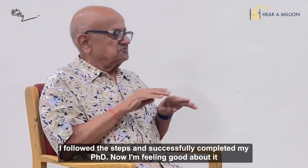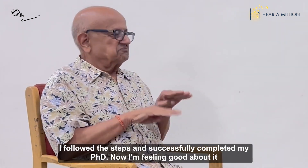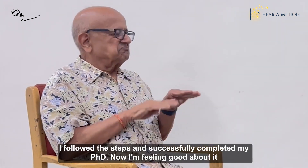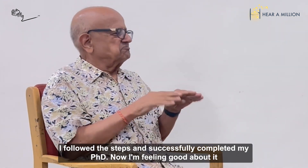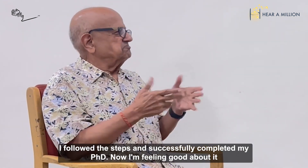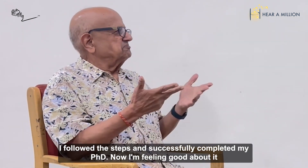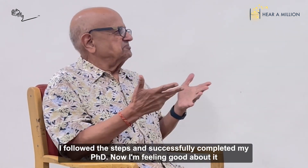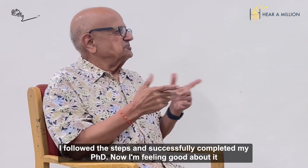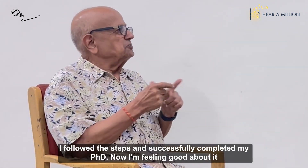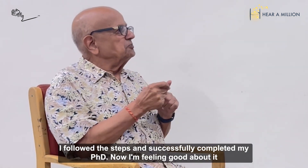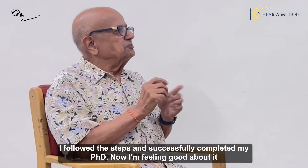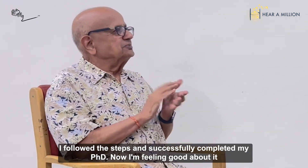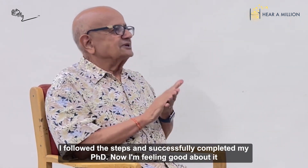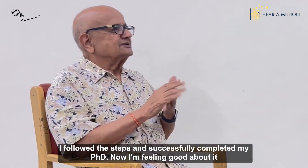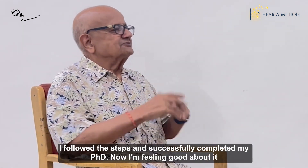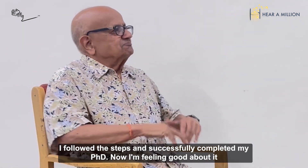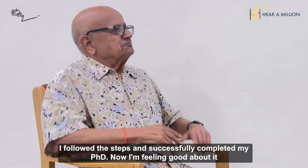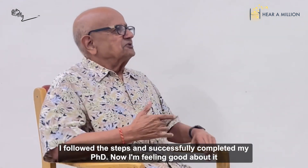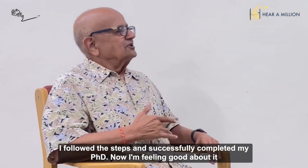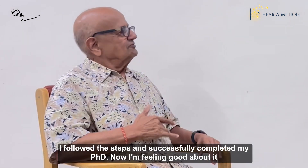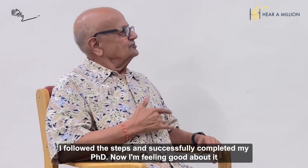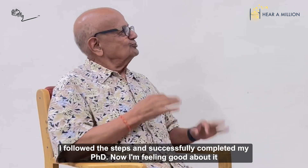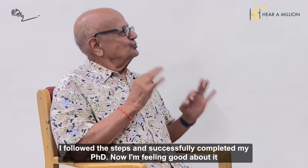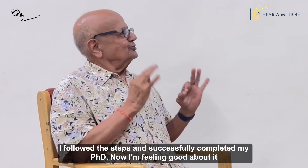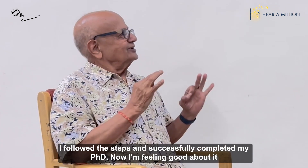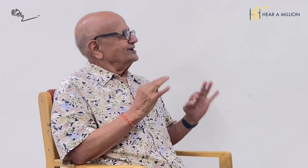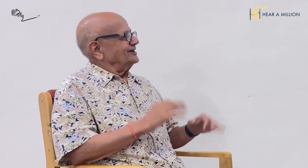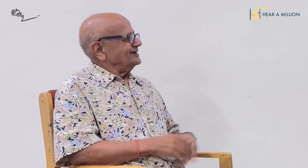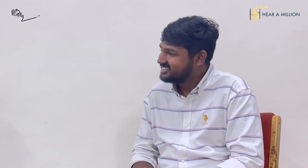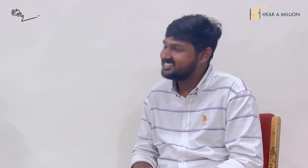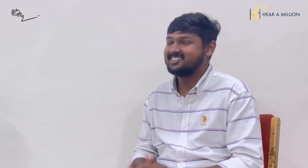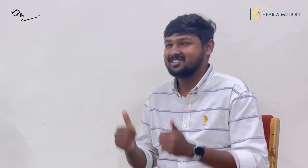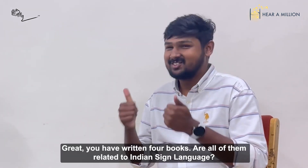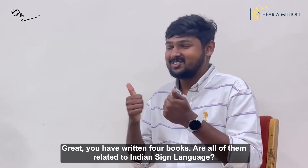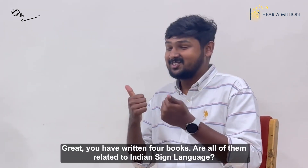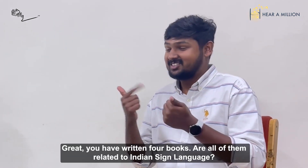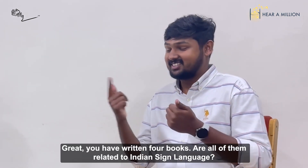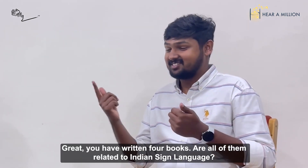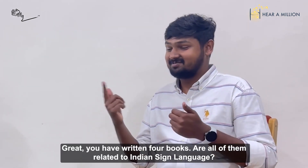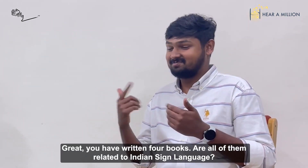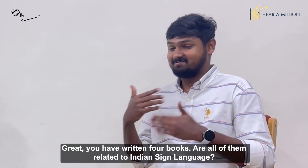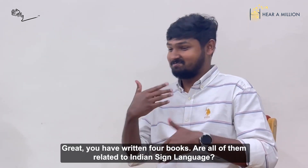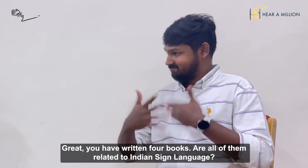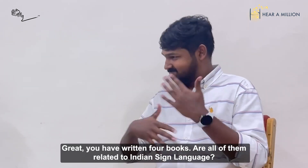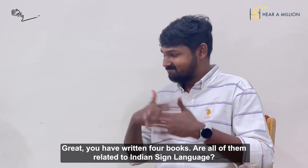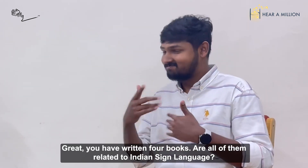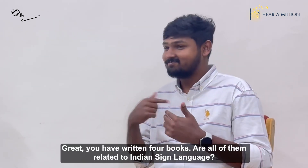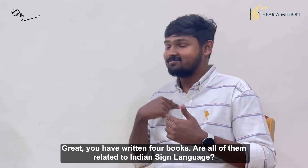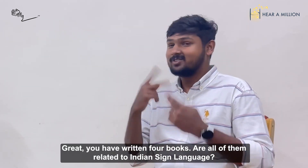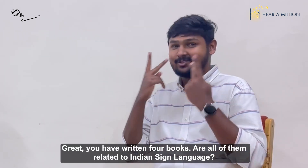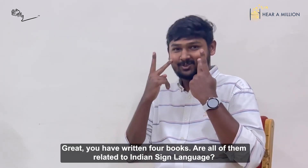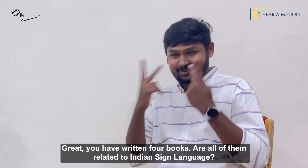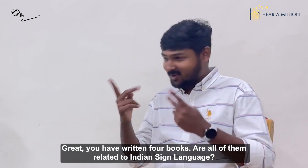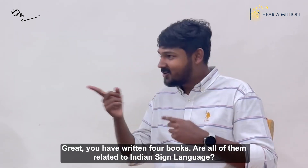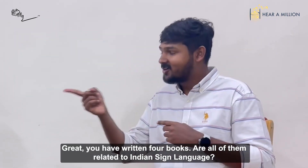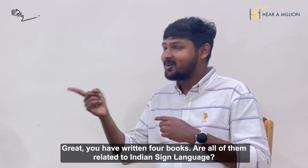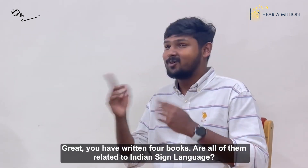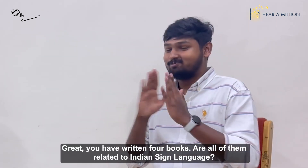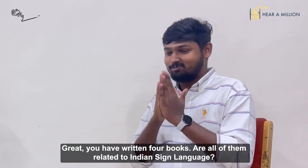I followed the steps and successfully completed my PhD. Now I'm feeling good about it. Great. You have written 4 books. Are all